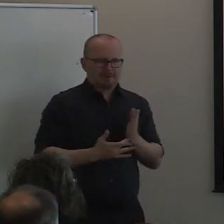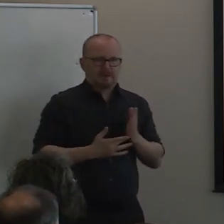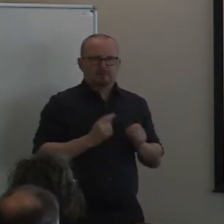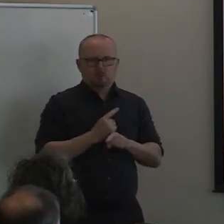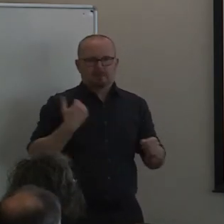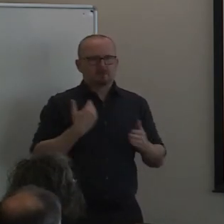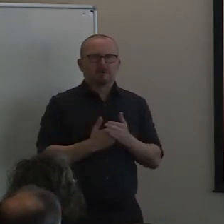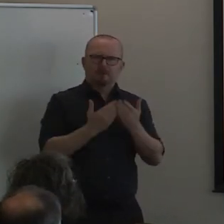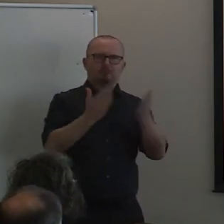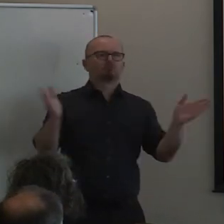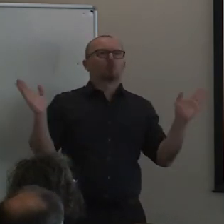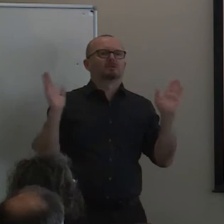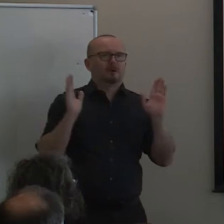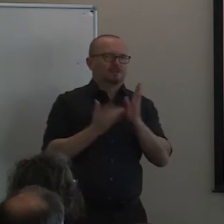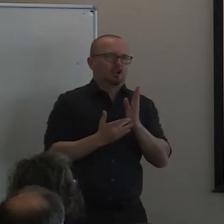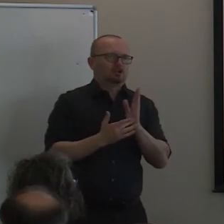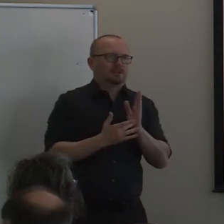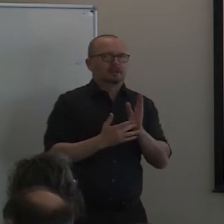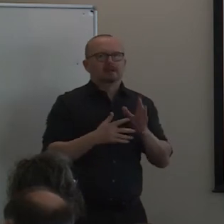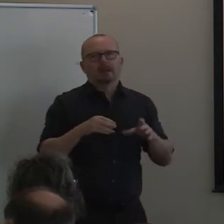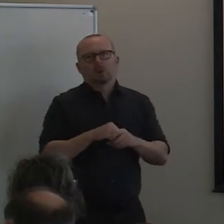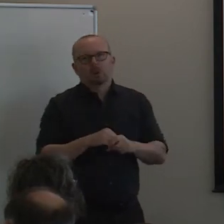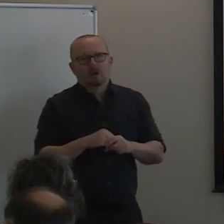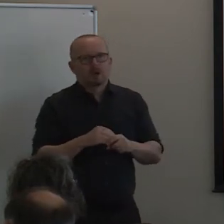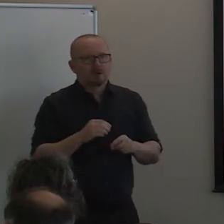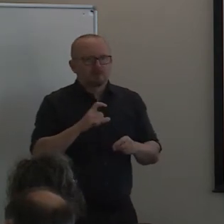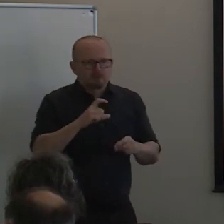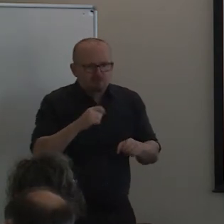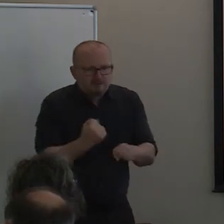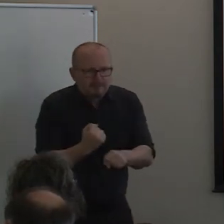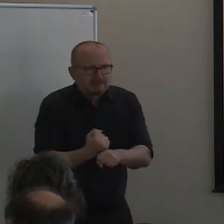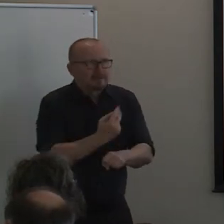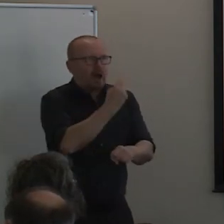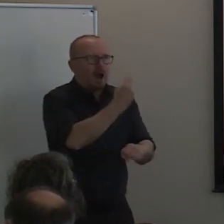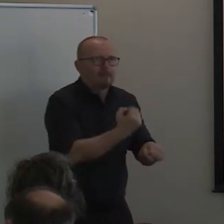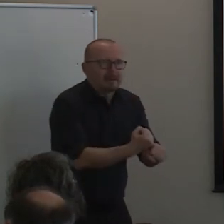far, but a much broader definition. He includes like craft making and art making.